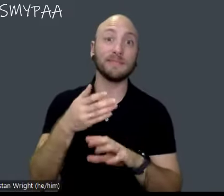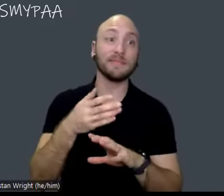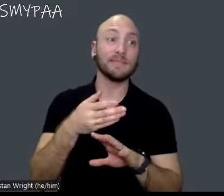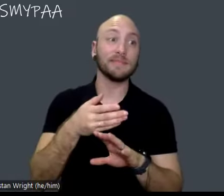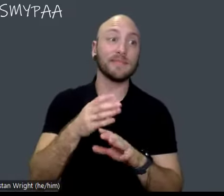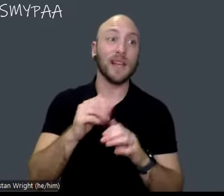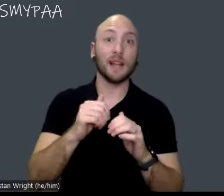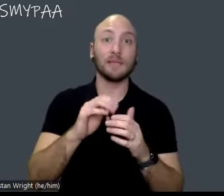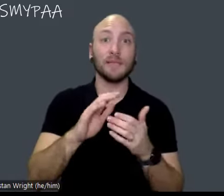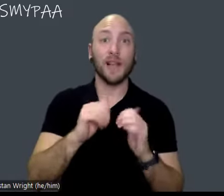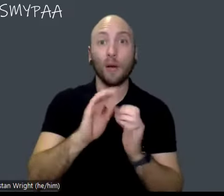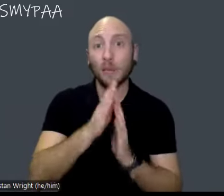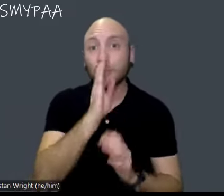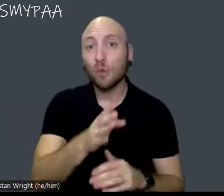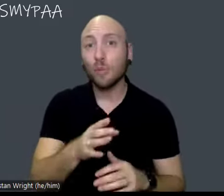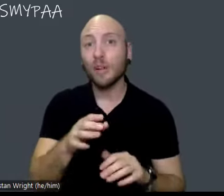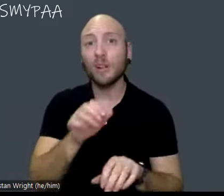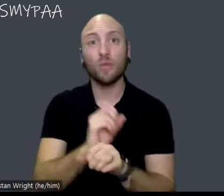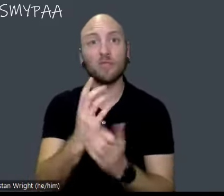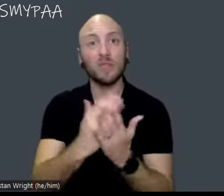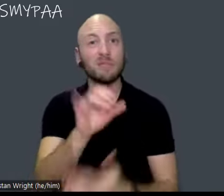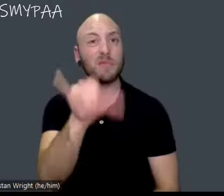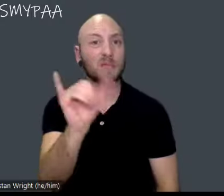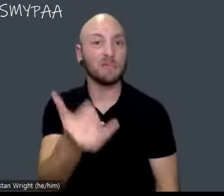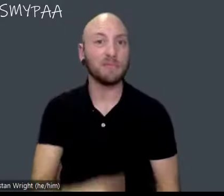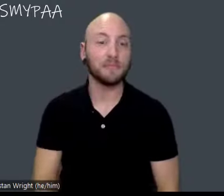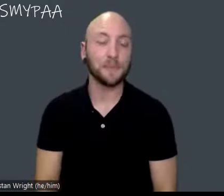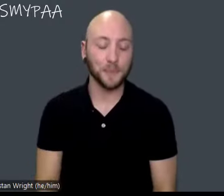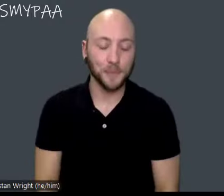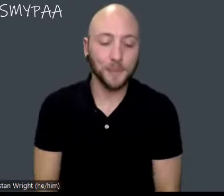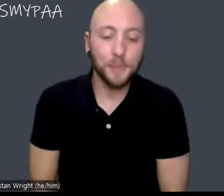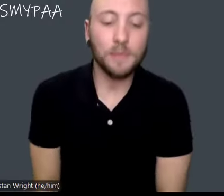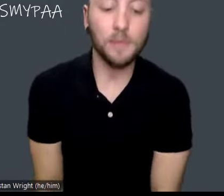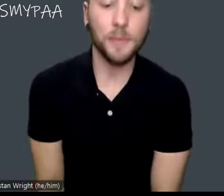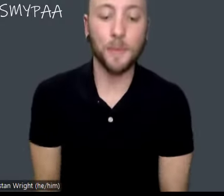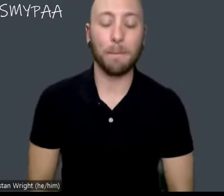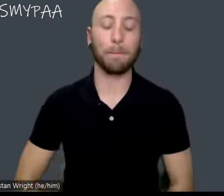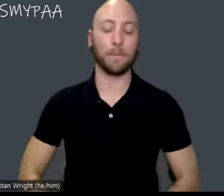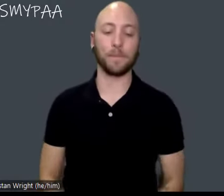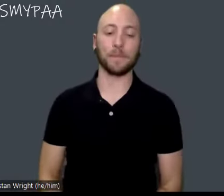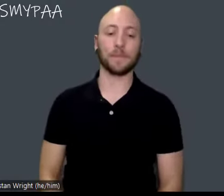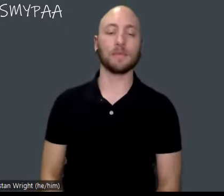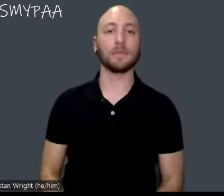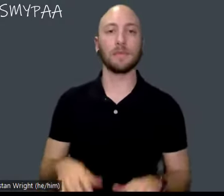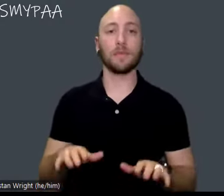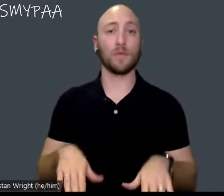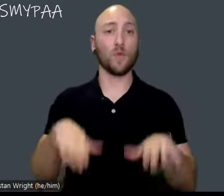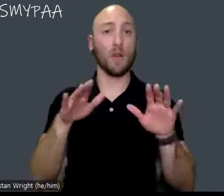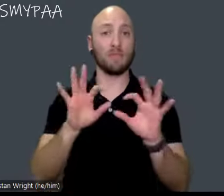the steps. Um, I grew up in a very violent